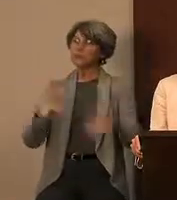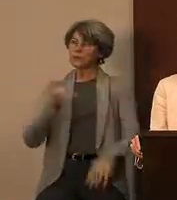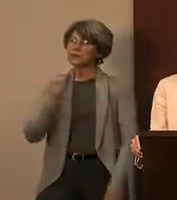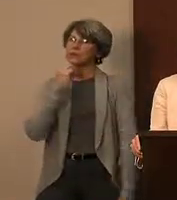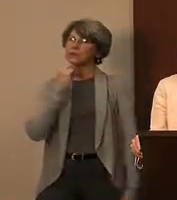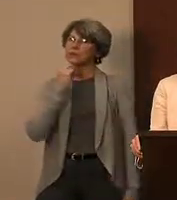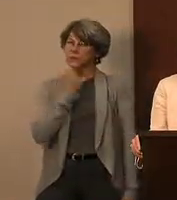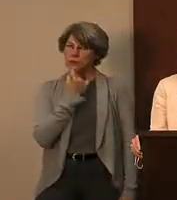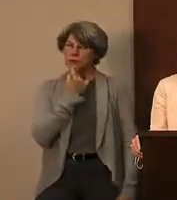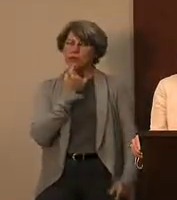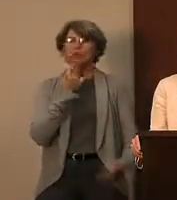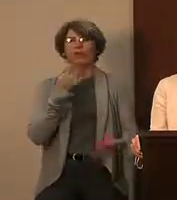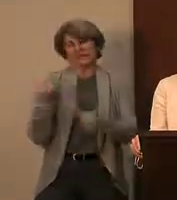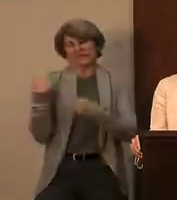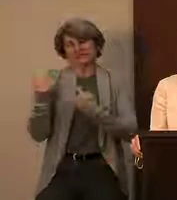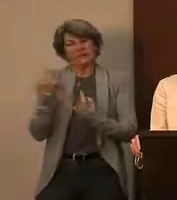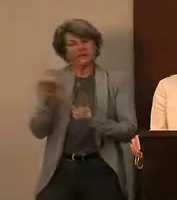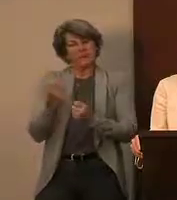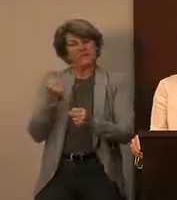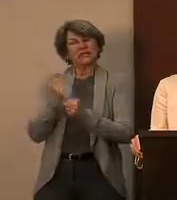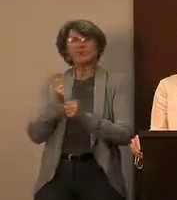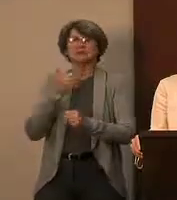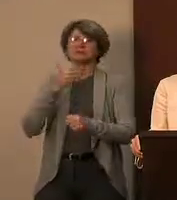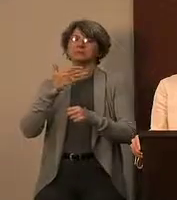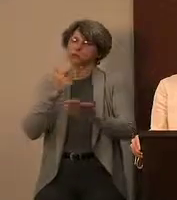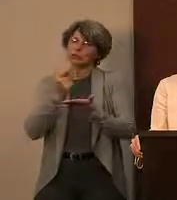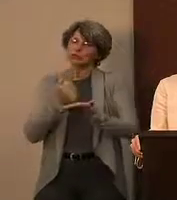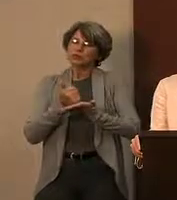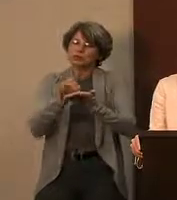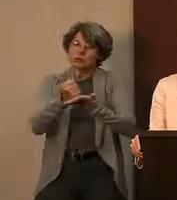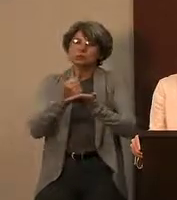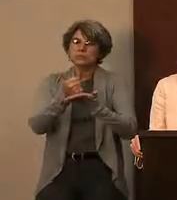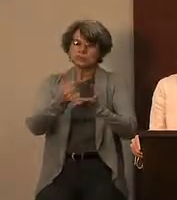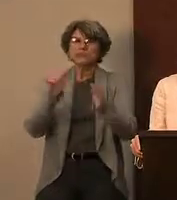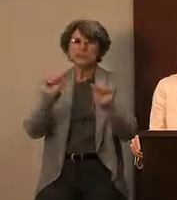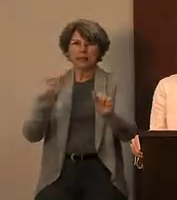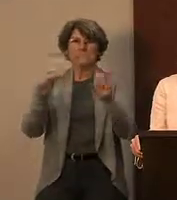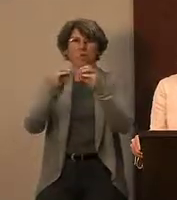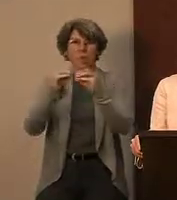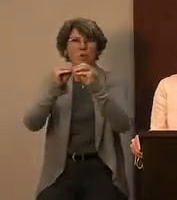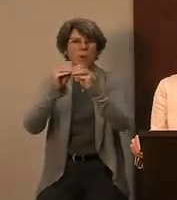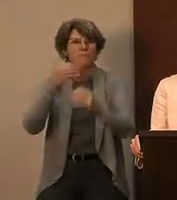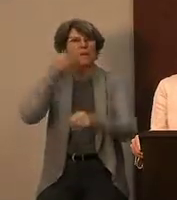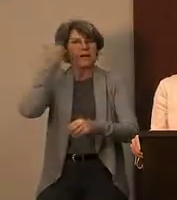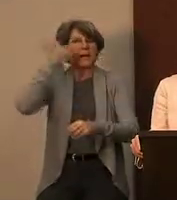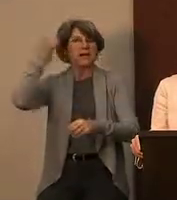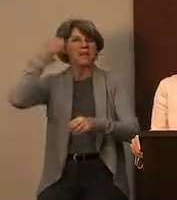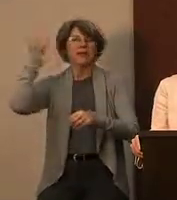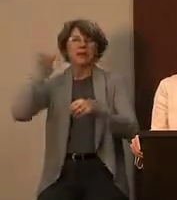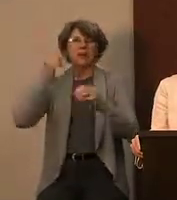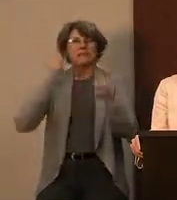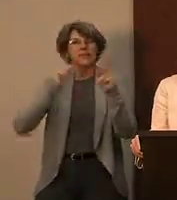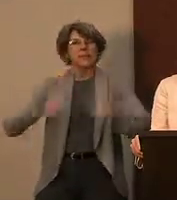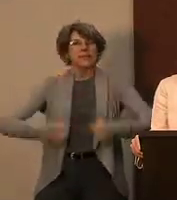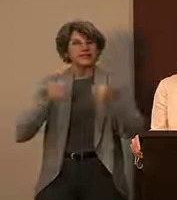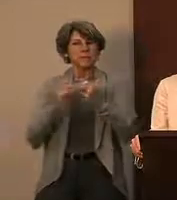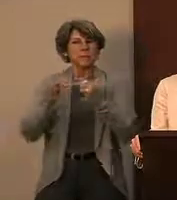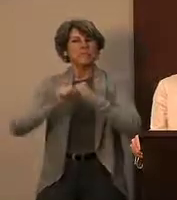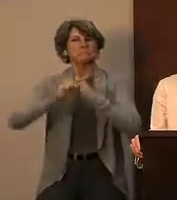in the last few years they have much better treatment. People are living a lot longer, but none of us, want anyone to get